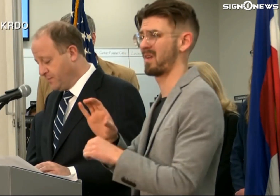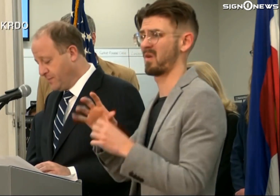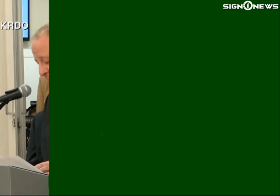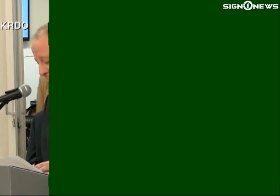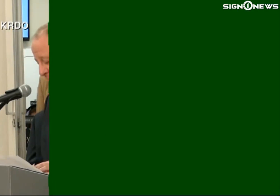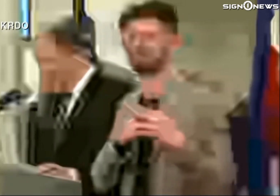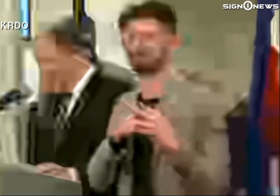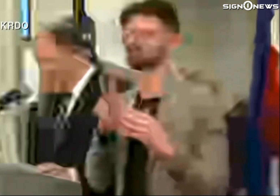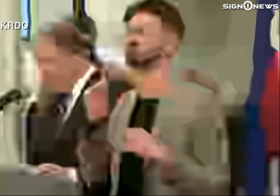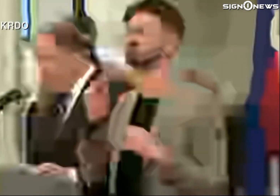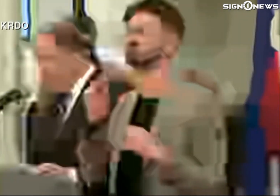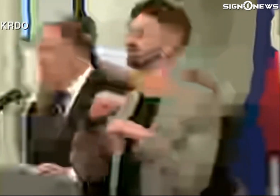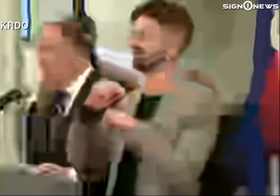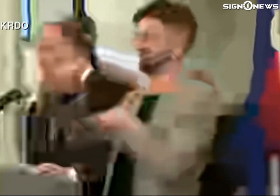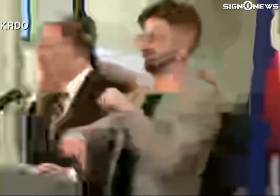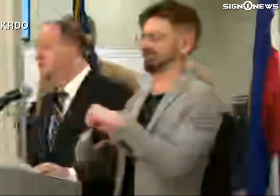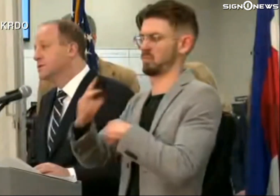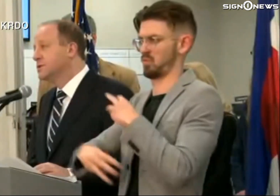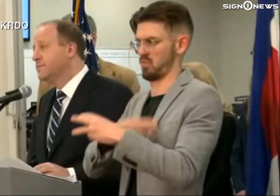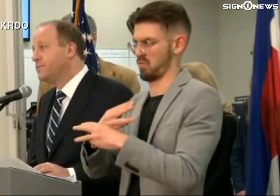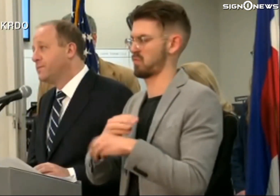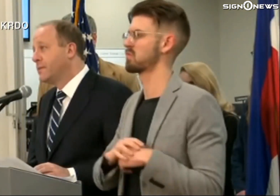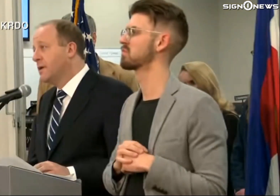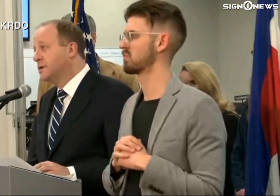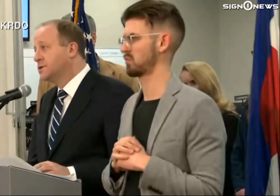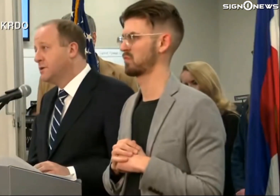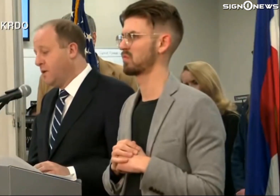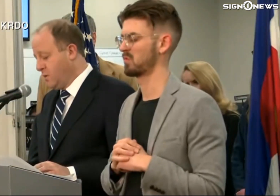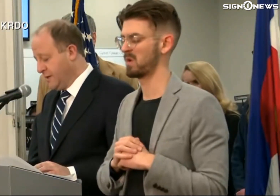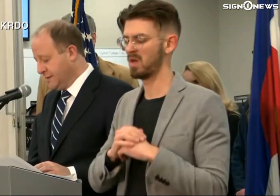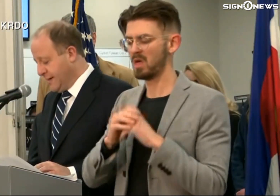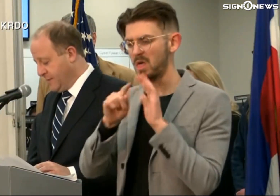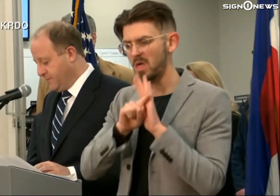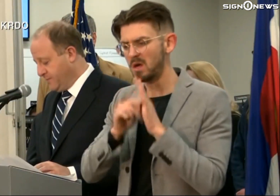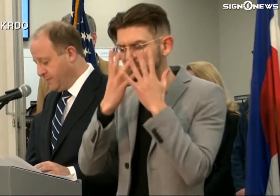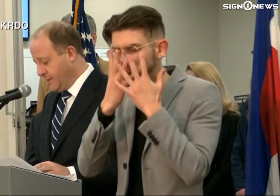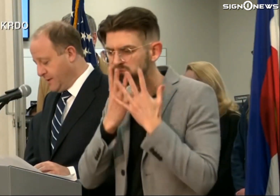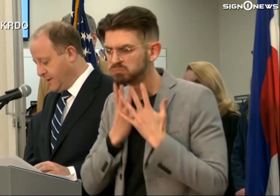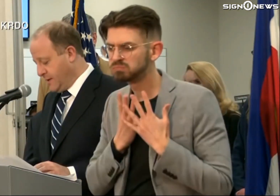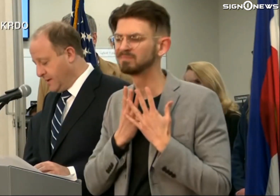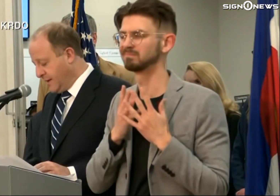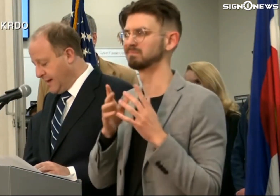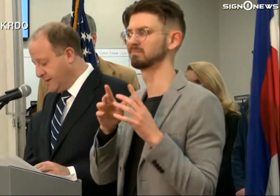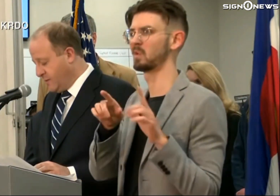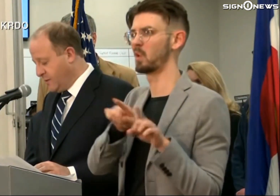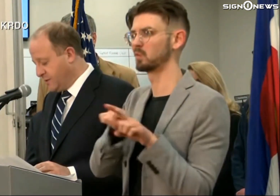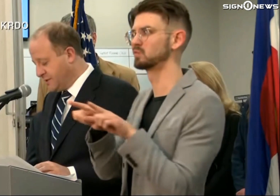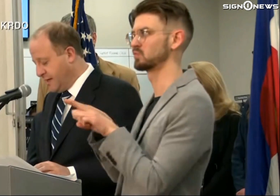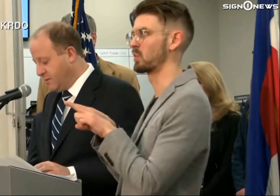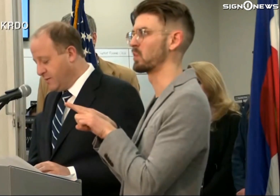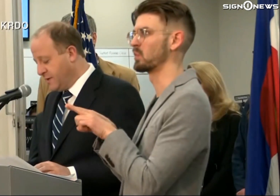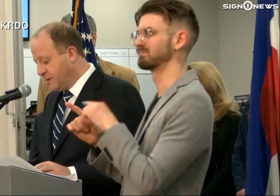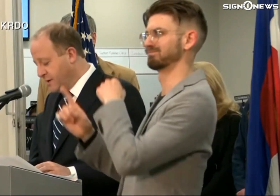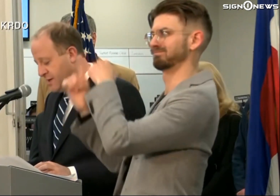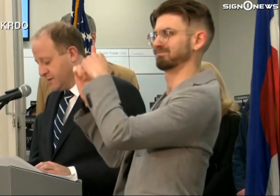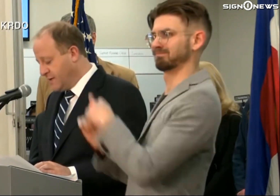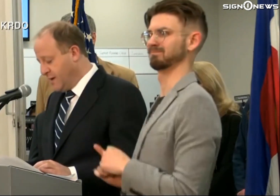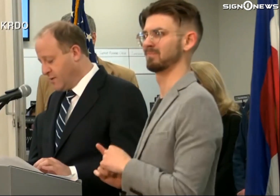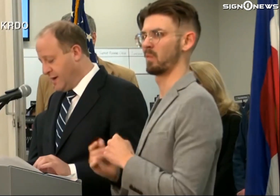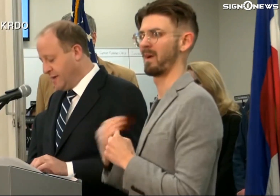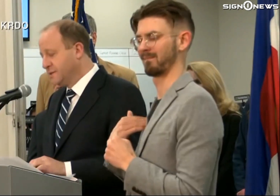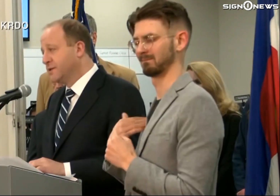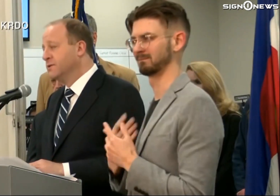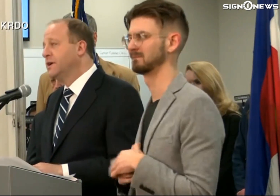world. But in that darkness, there's also always light. A light that we will see will be the